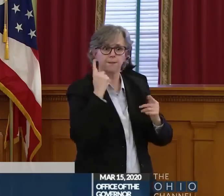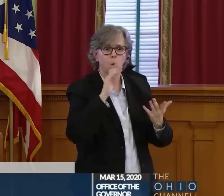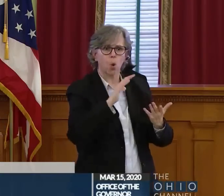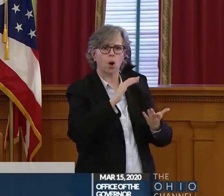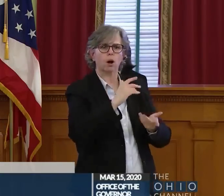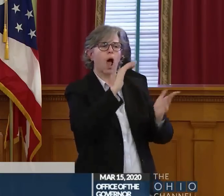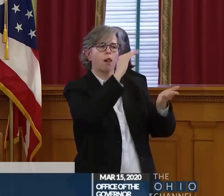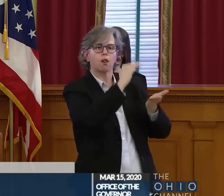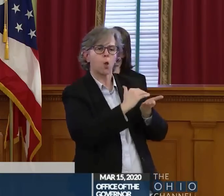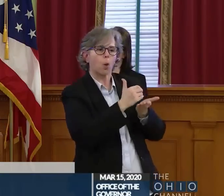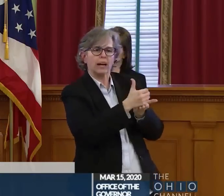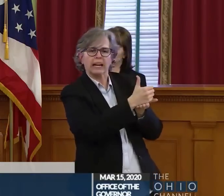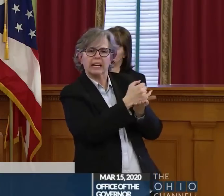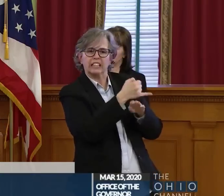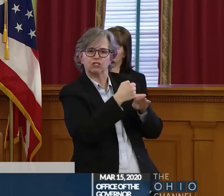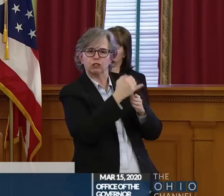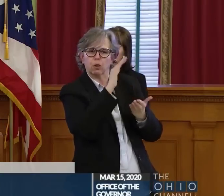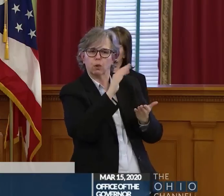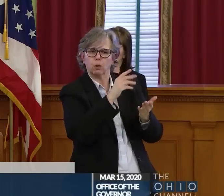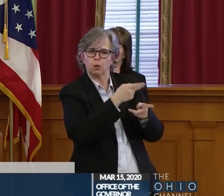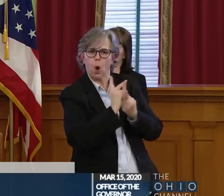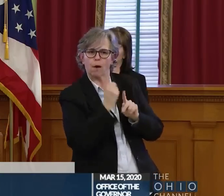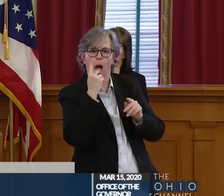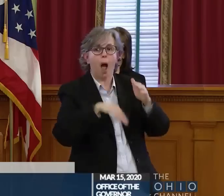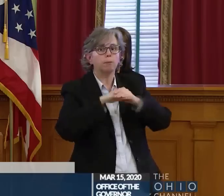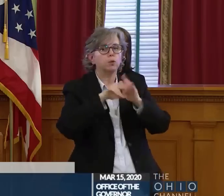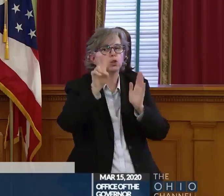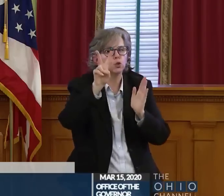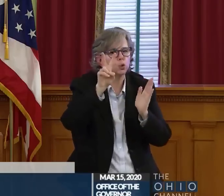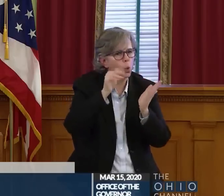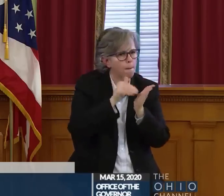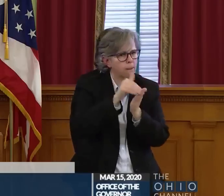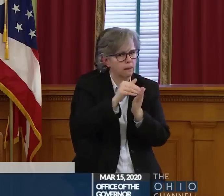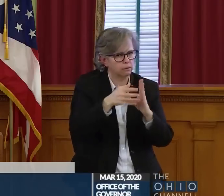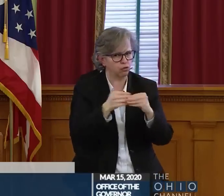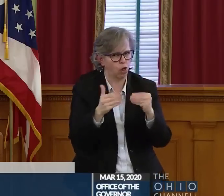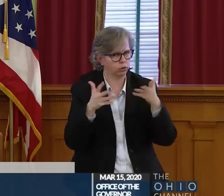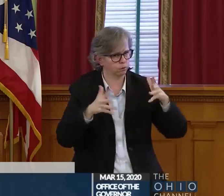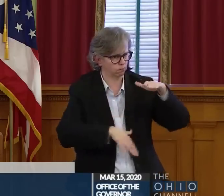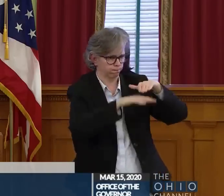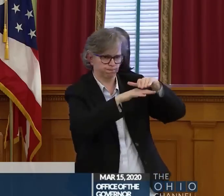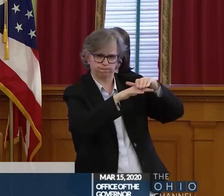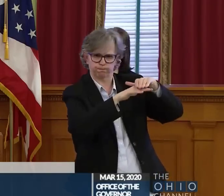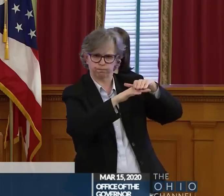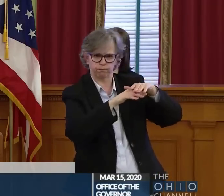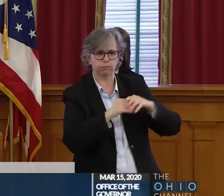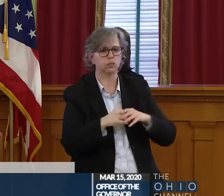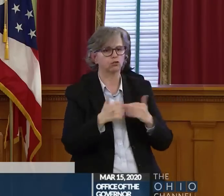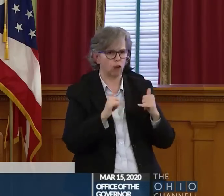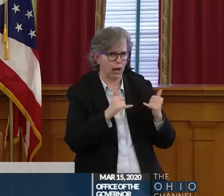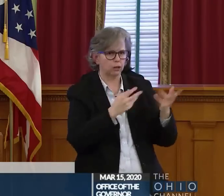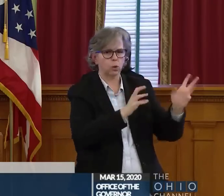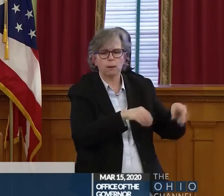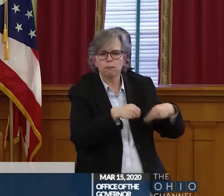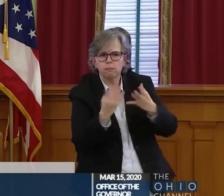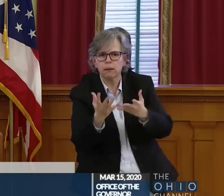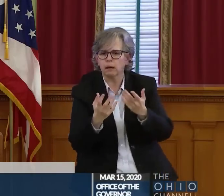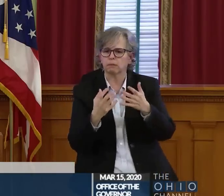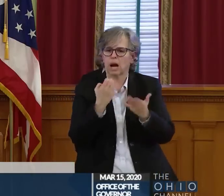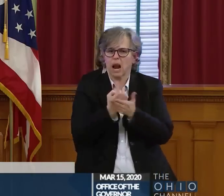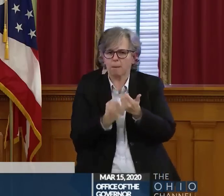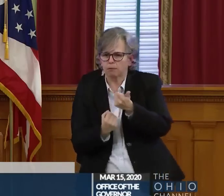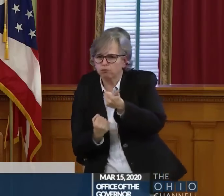$2 million in assistance for the vital economic support they need to overcome the temporary loss of revenue that